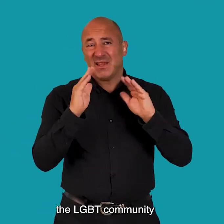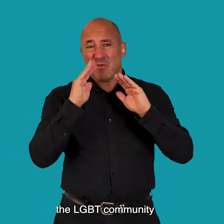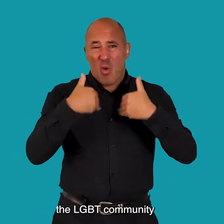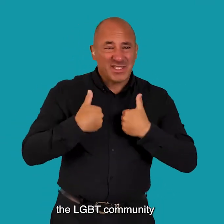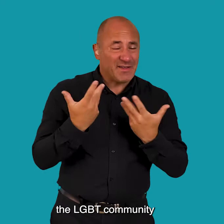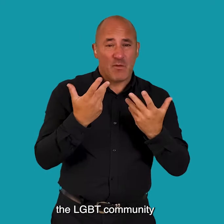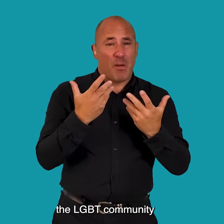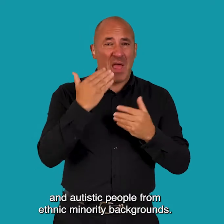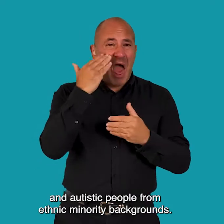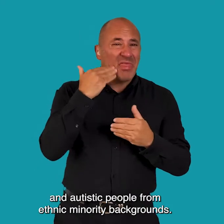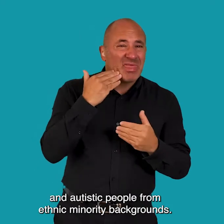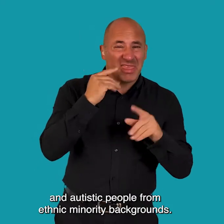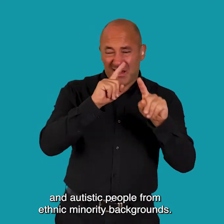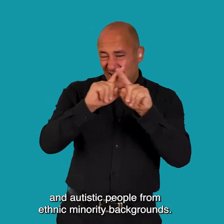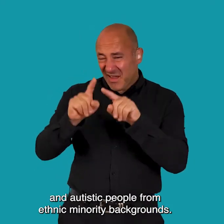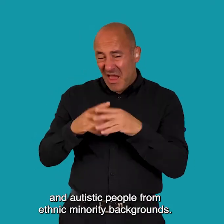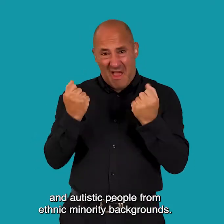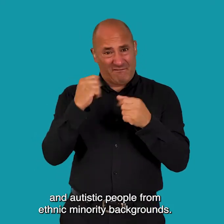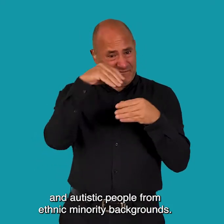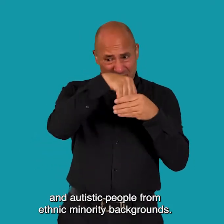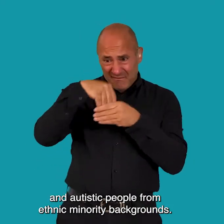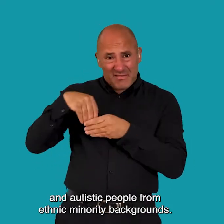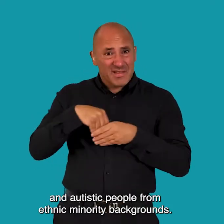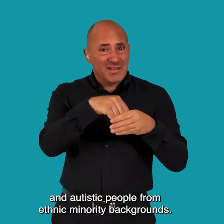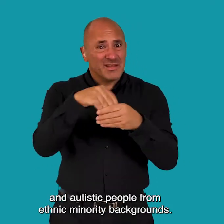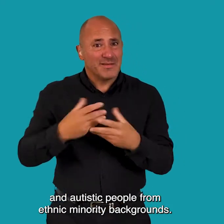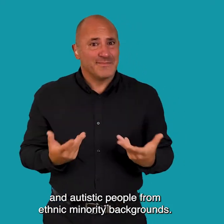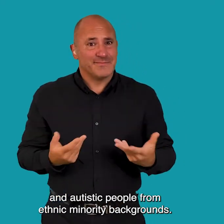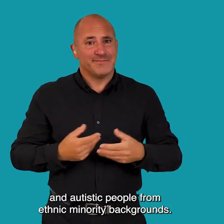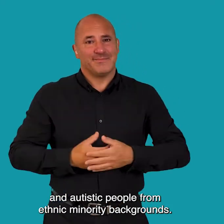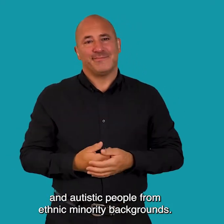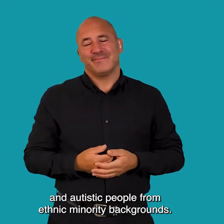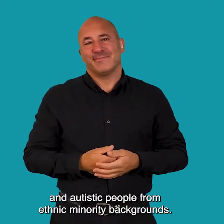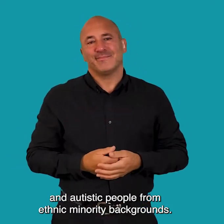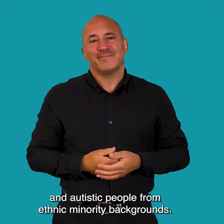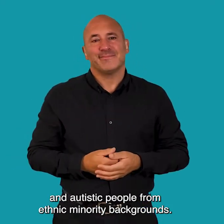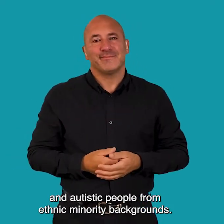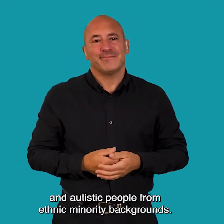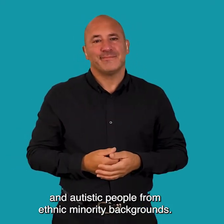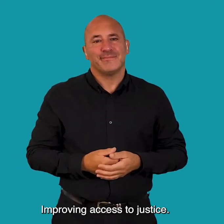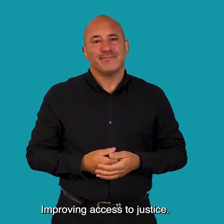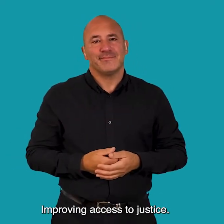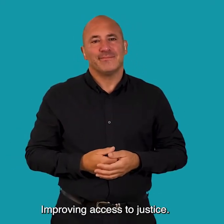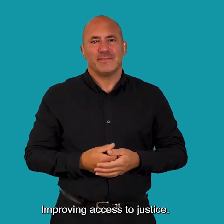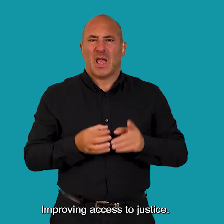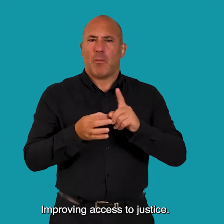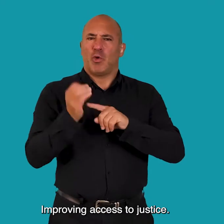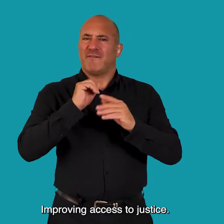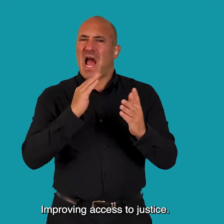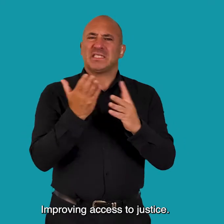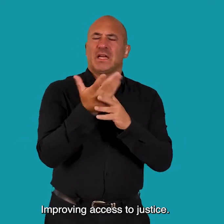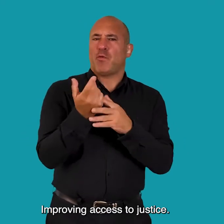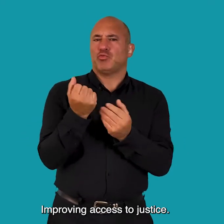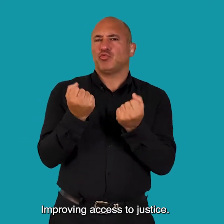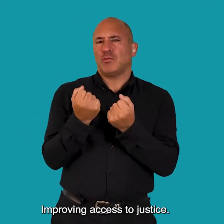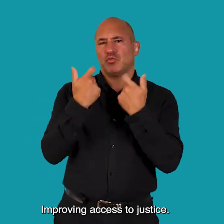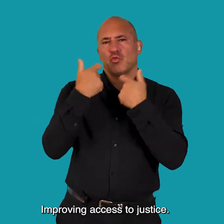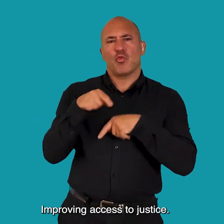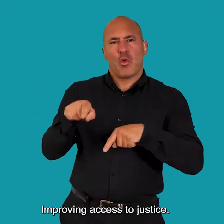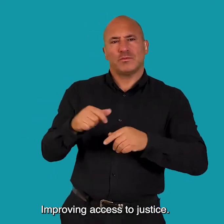community, and autistic people from ethnic minority backgrounds. Improving access to justice.